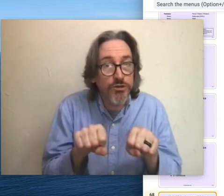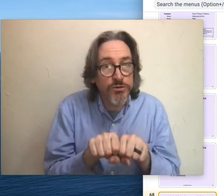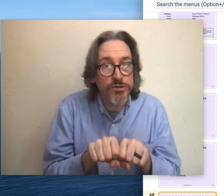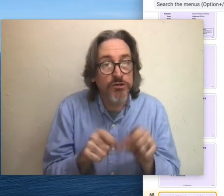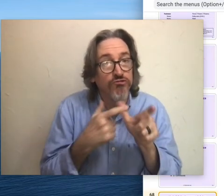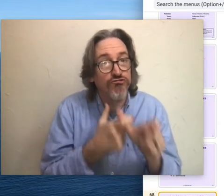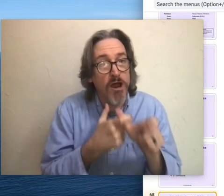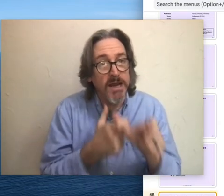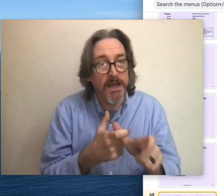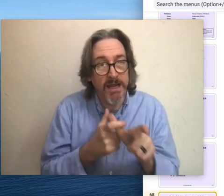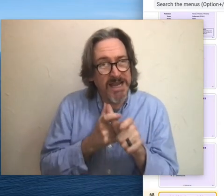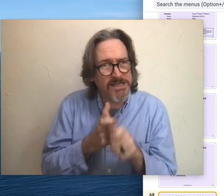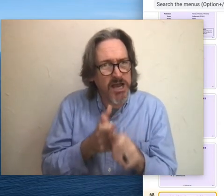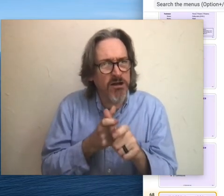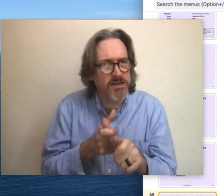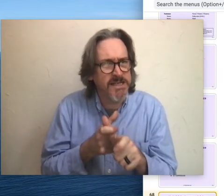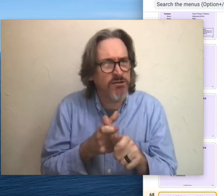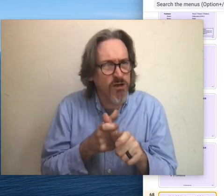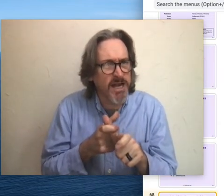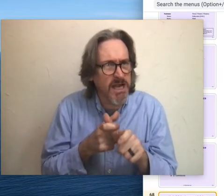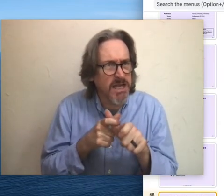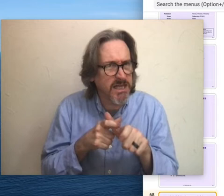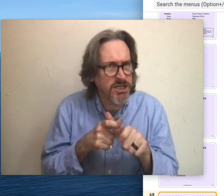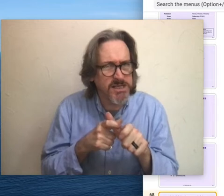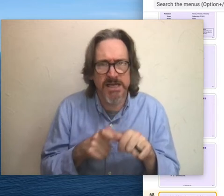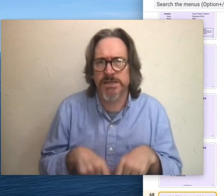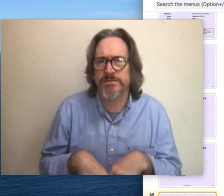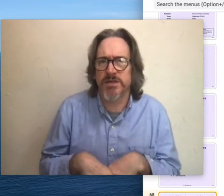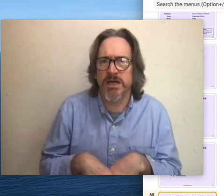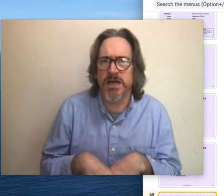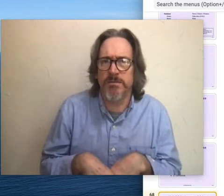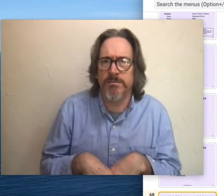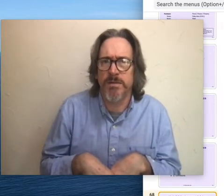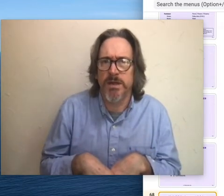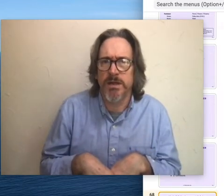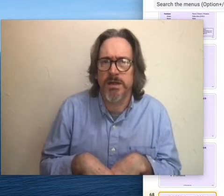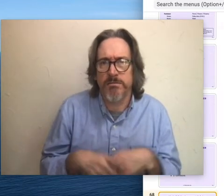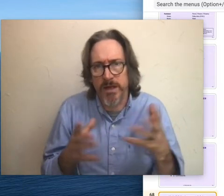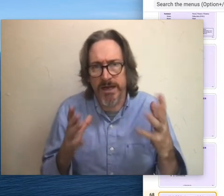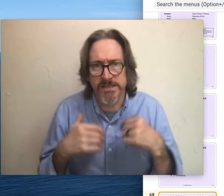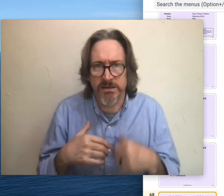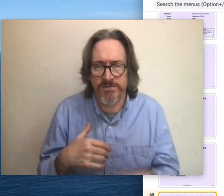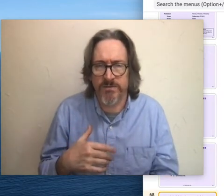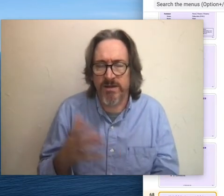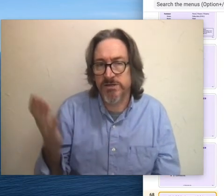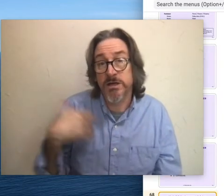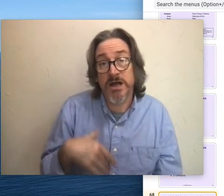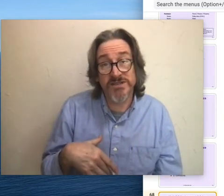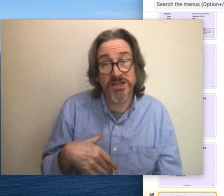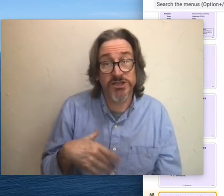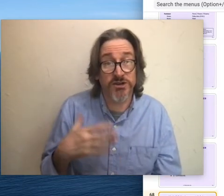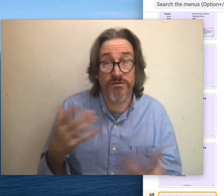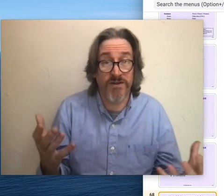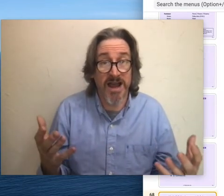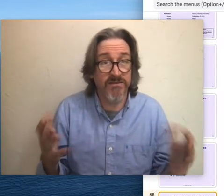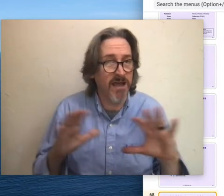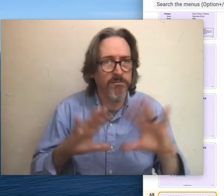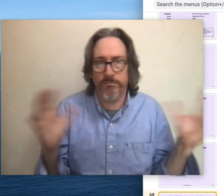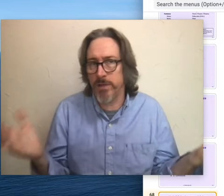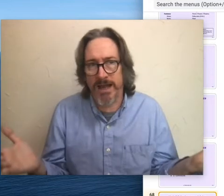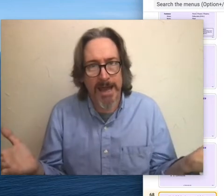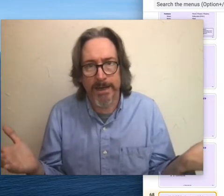Exercise shoes, running. It's kind of hard to see the running that she signs. And again, sandals, flip-flops. Conversation starter